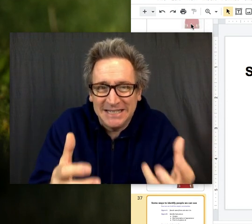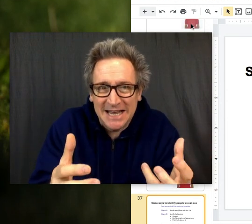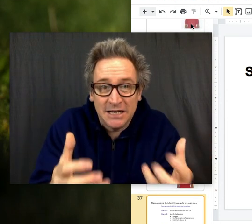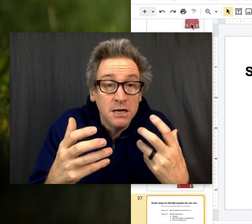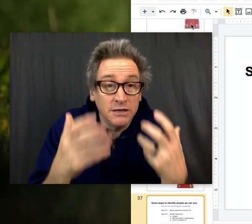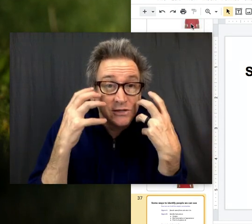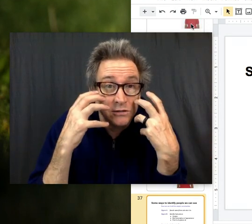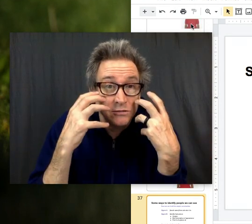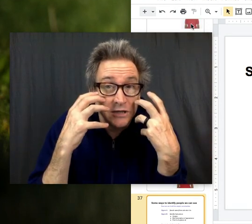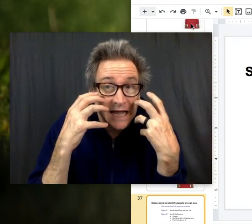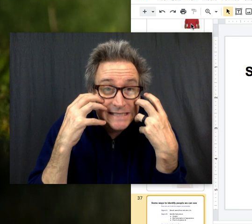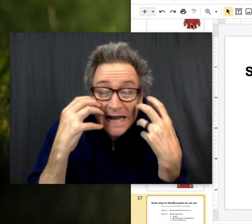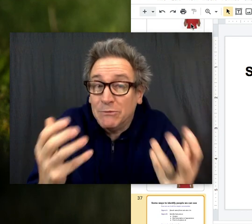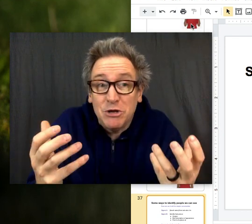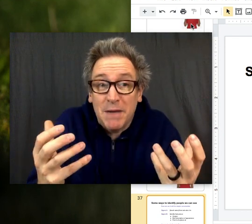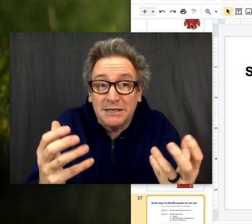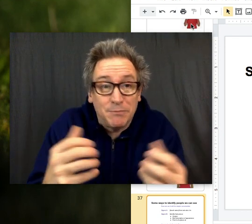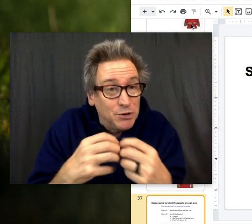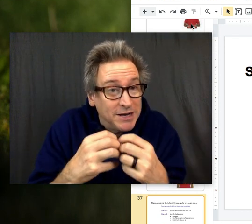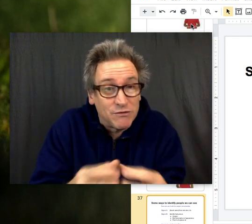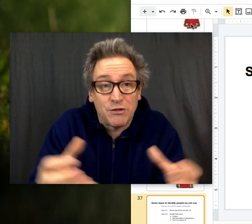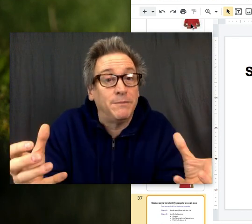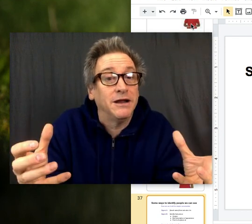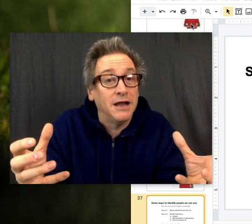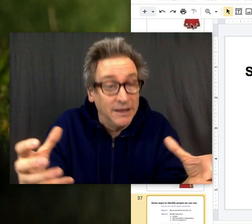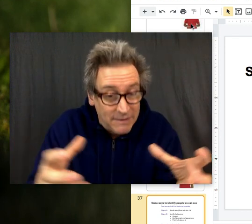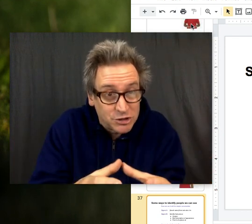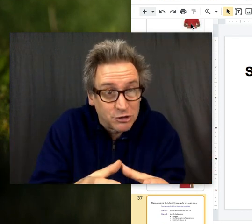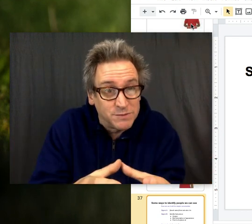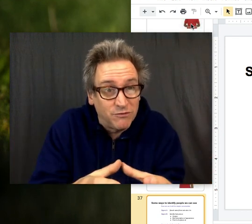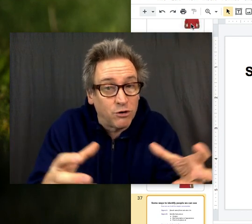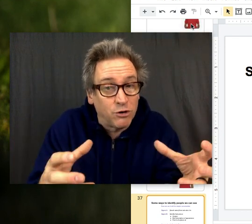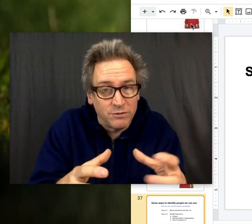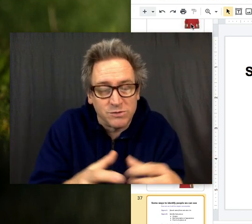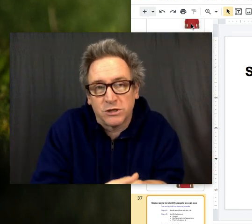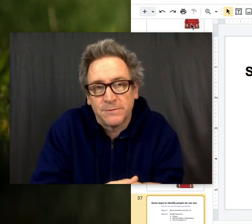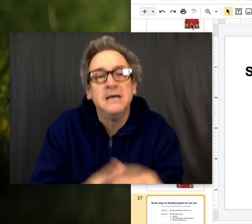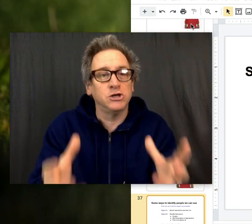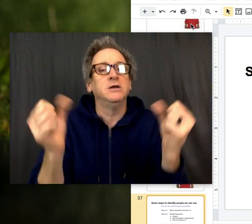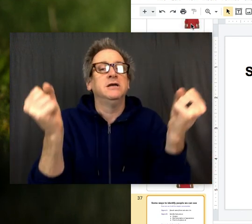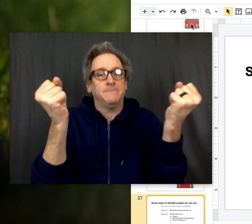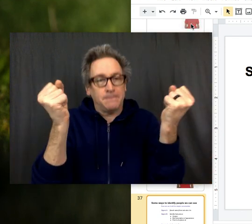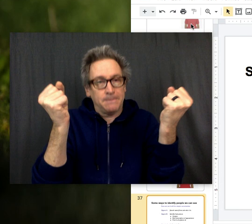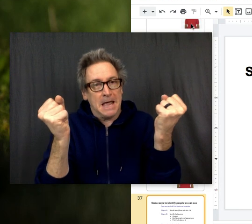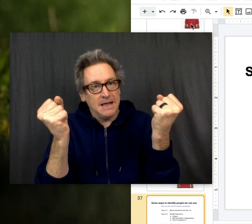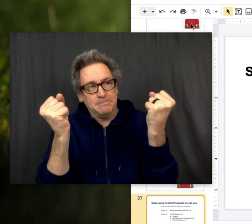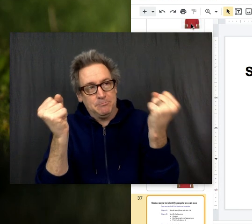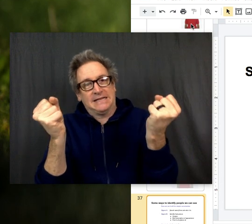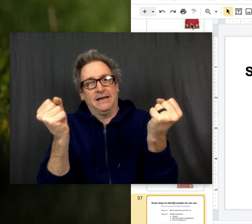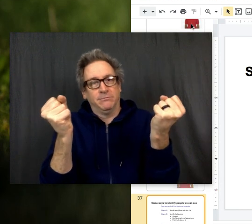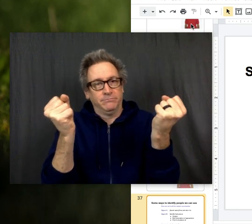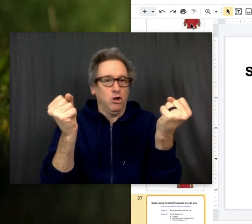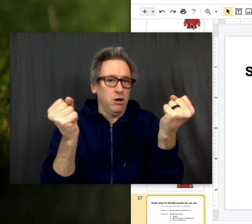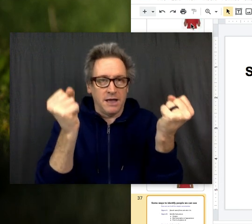didn't intend. That's exactly what you meant, but you had never thought about it in those terms before or with those words. So